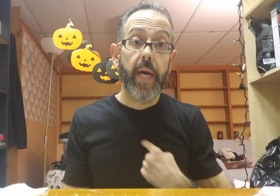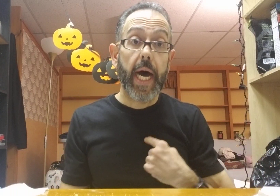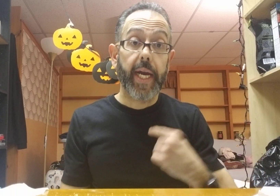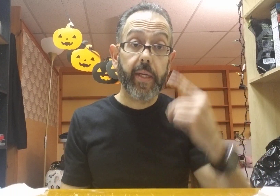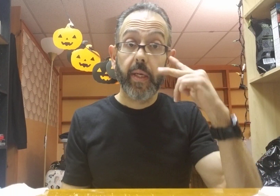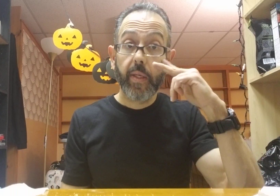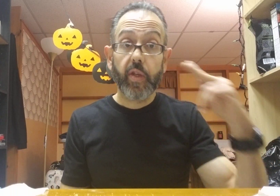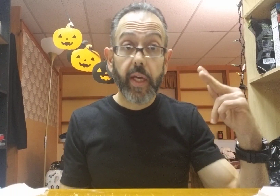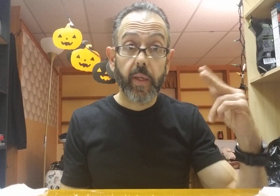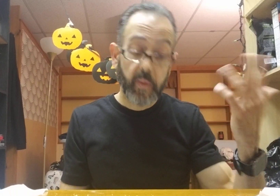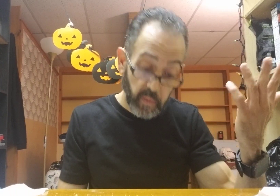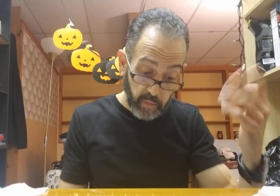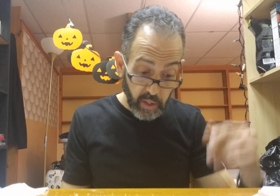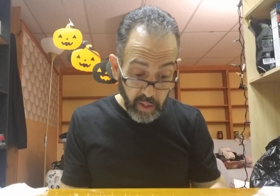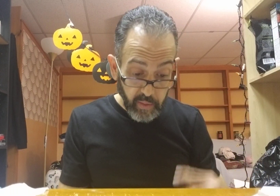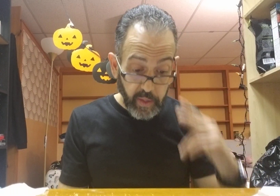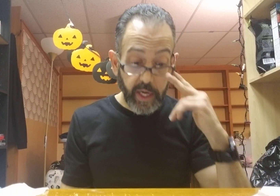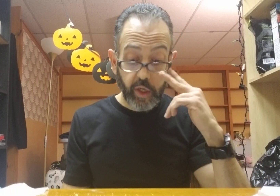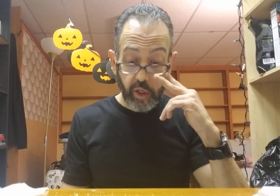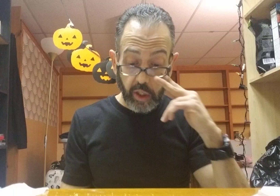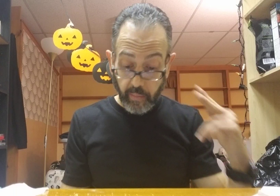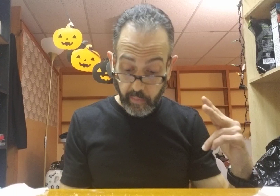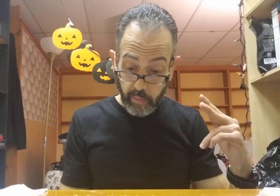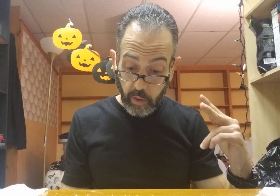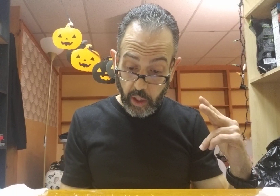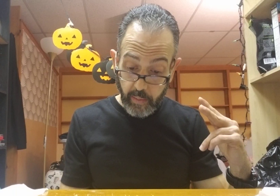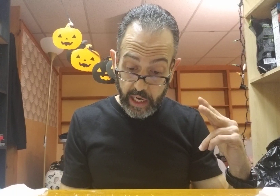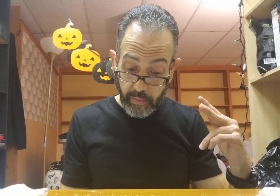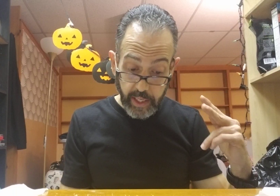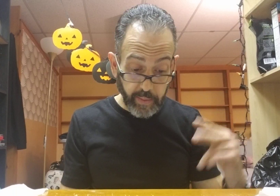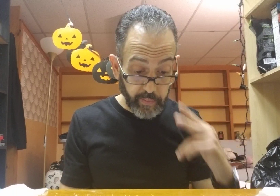I see. And it just comes out there.